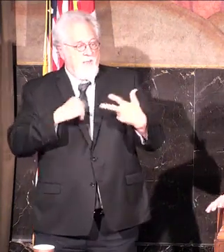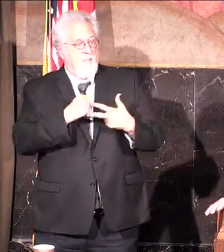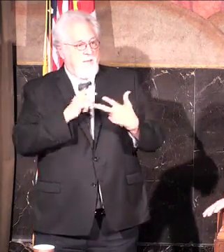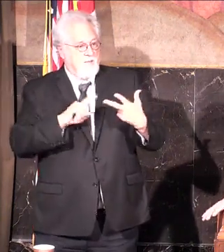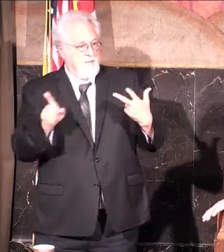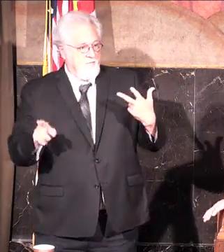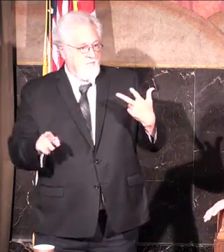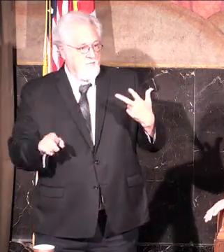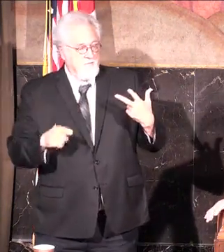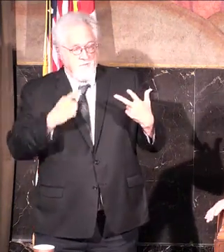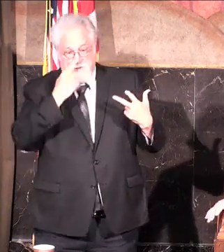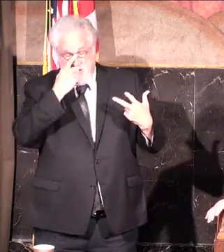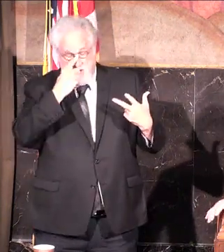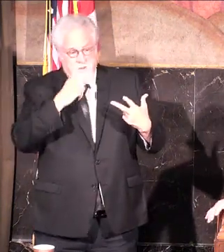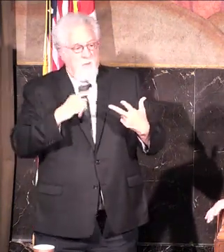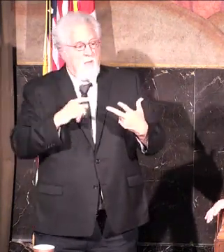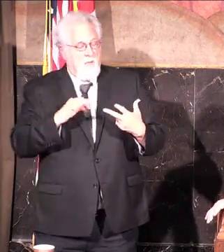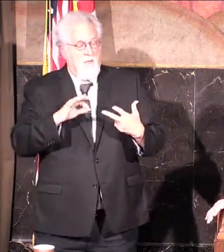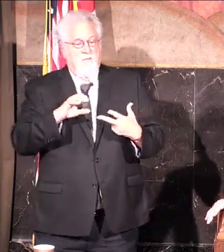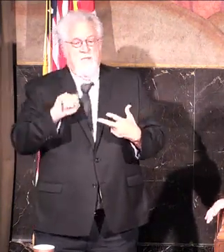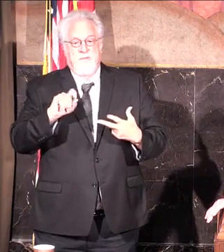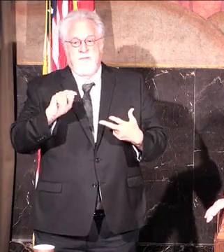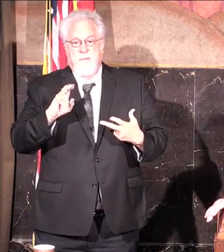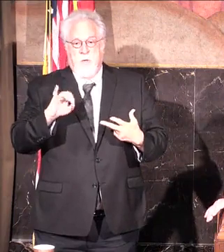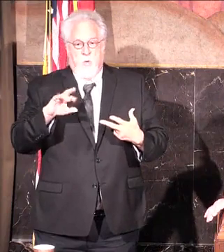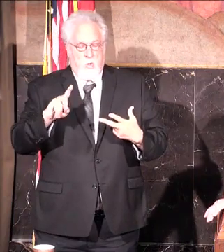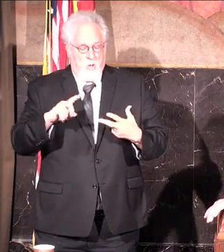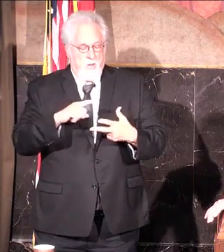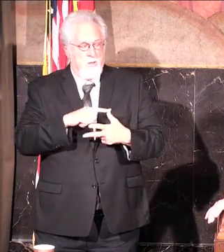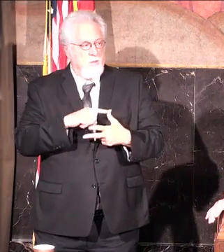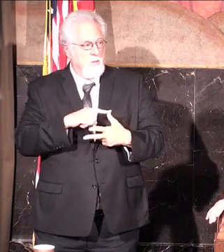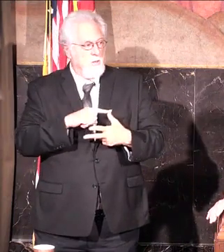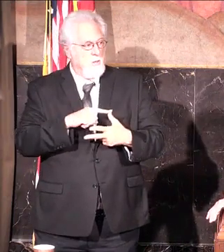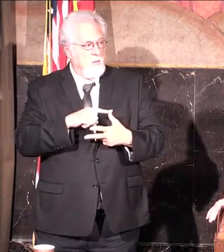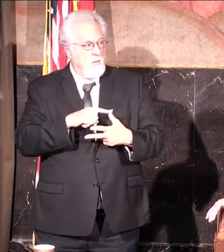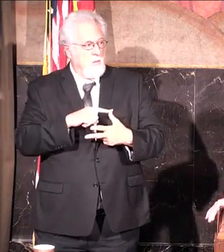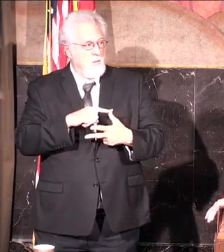difference. And whether it's the steroid, the